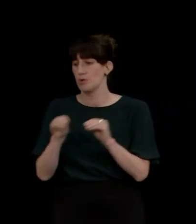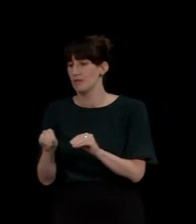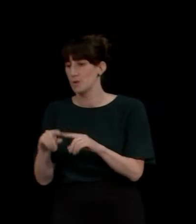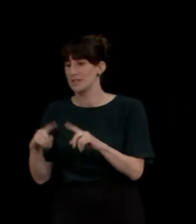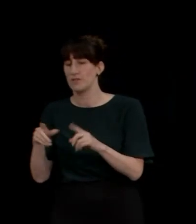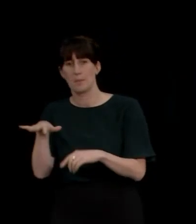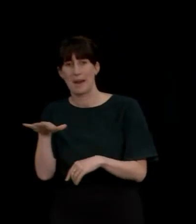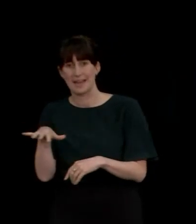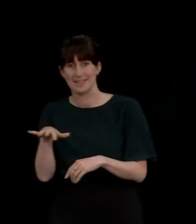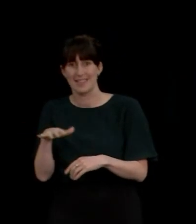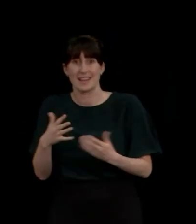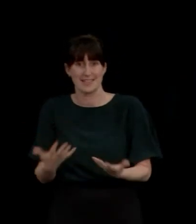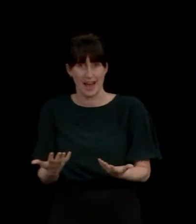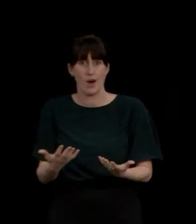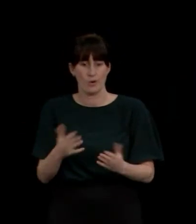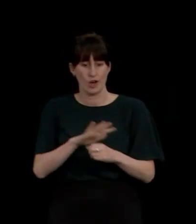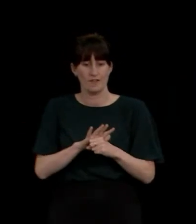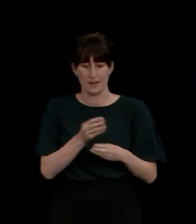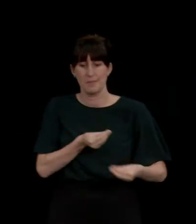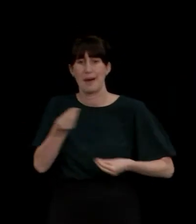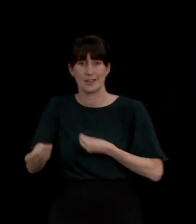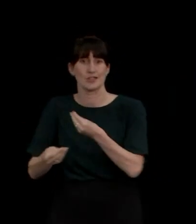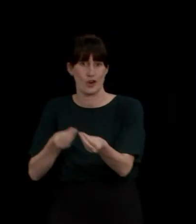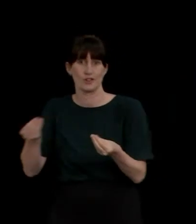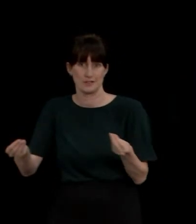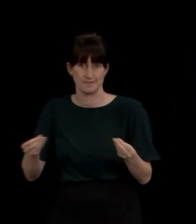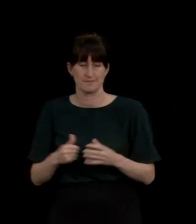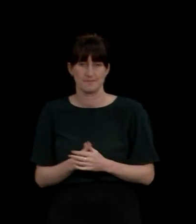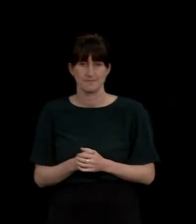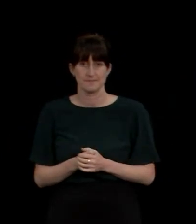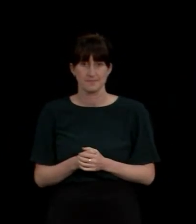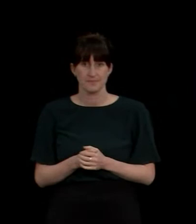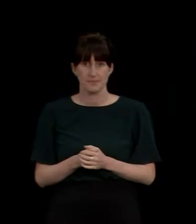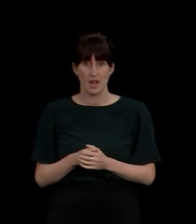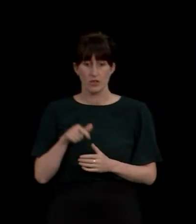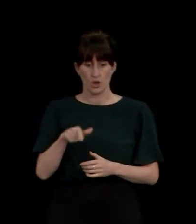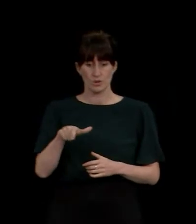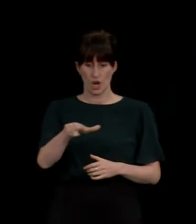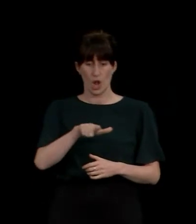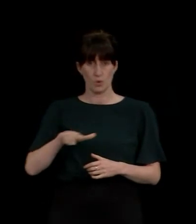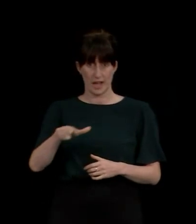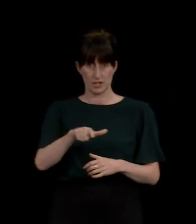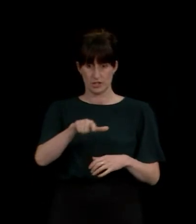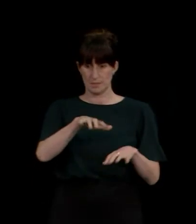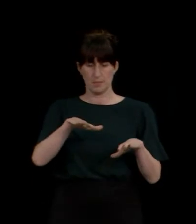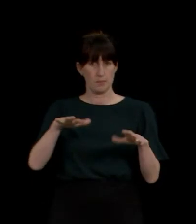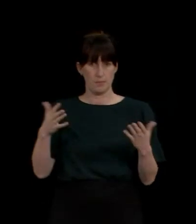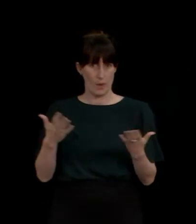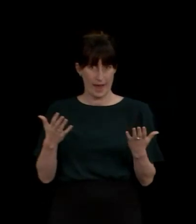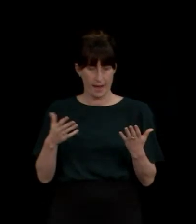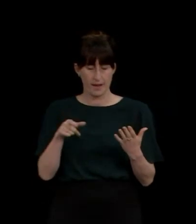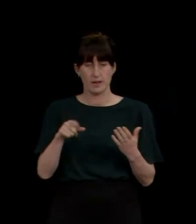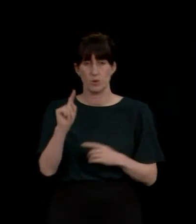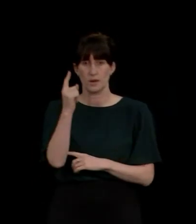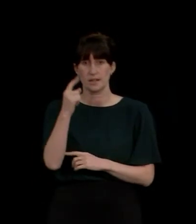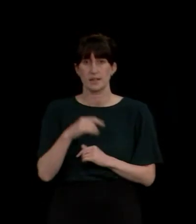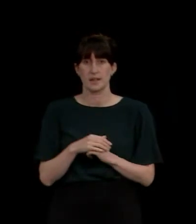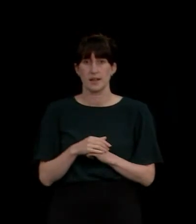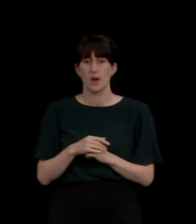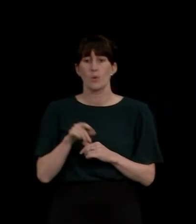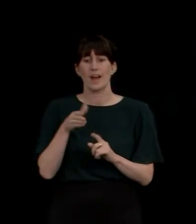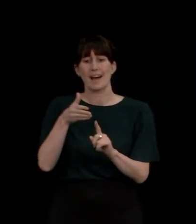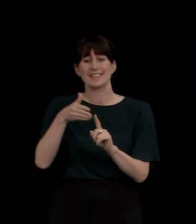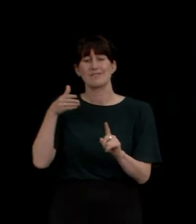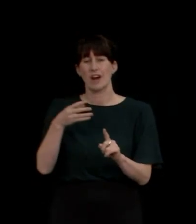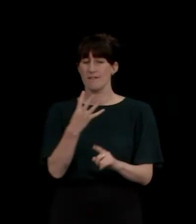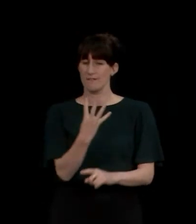was of the 73 emergency housing sort of locations or places in Auckland. The team had identified 40